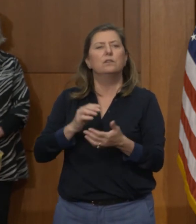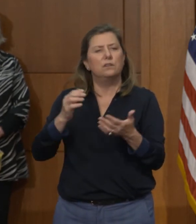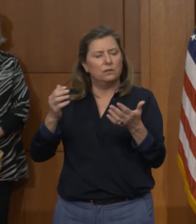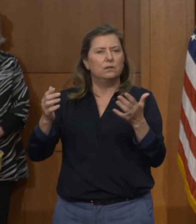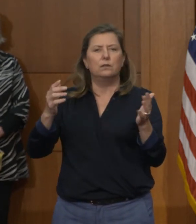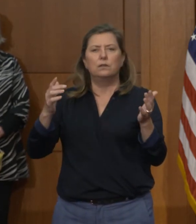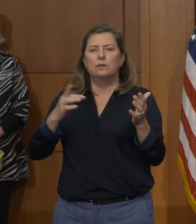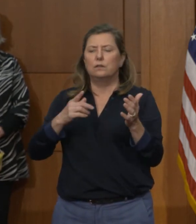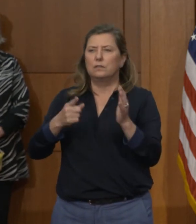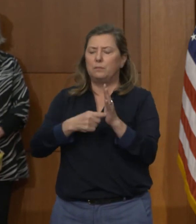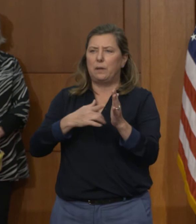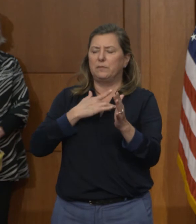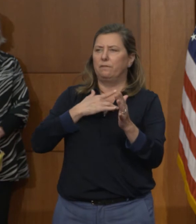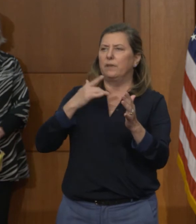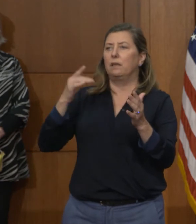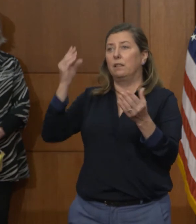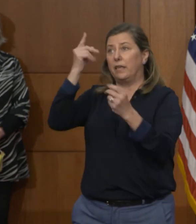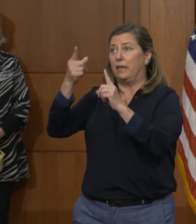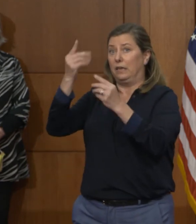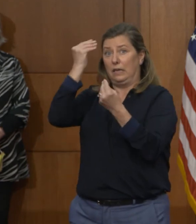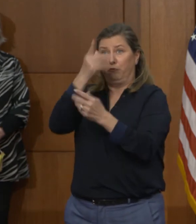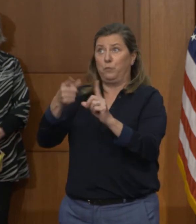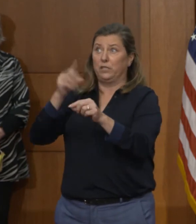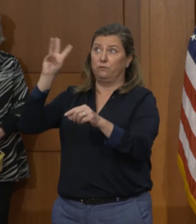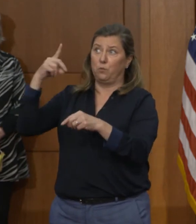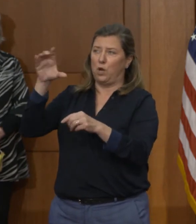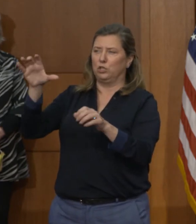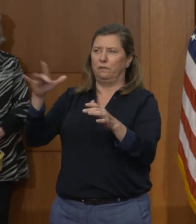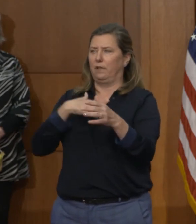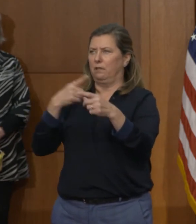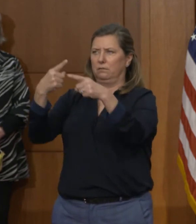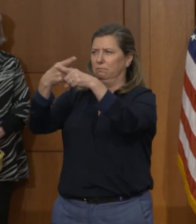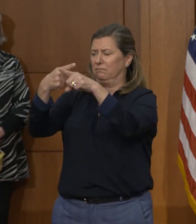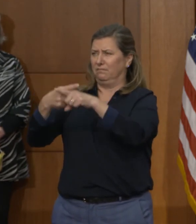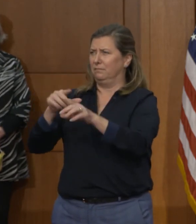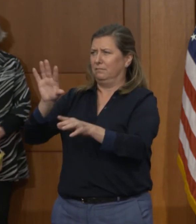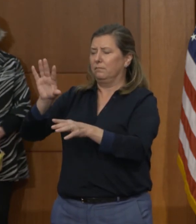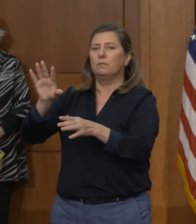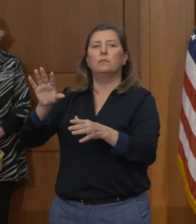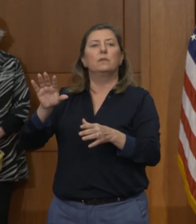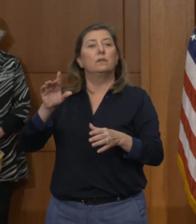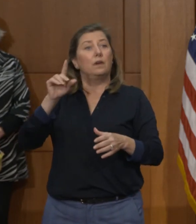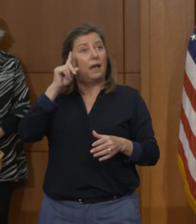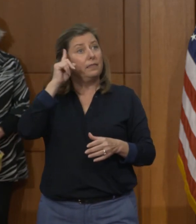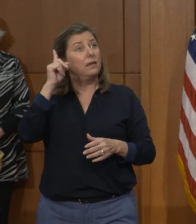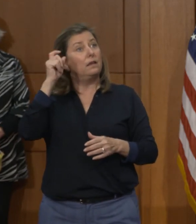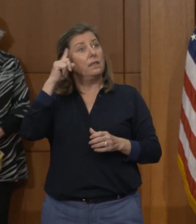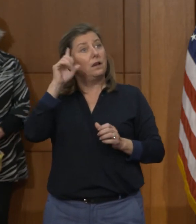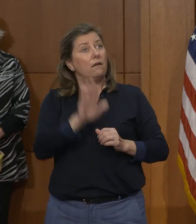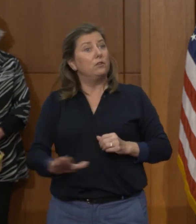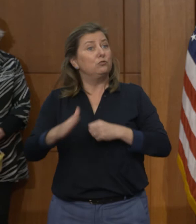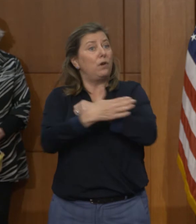out of Washington, that is a message that I think the governors across our country have tried to abide